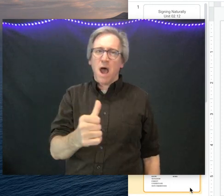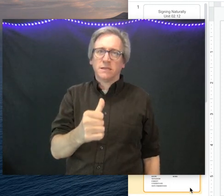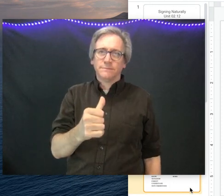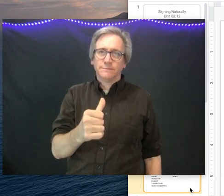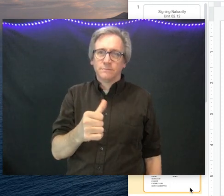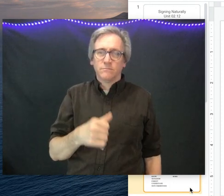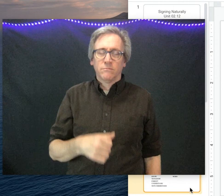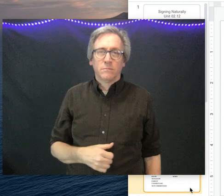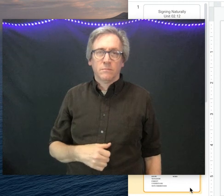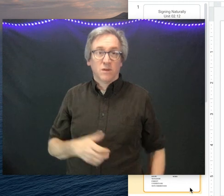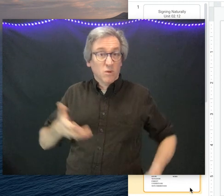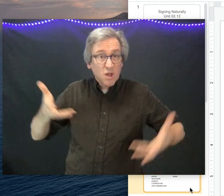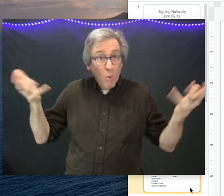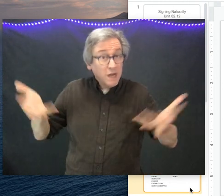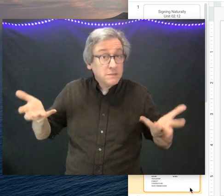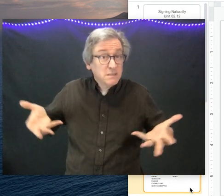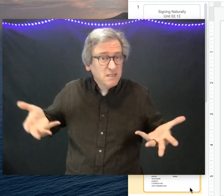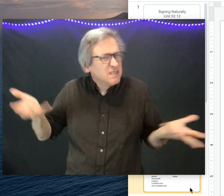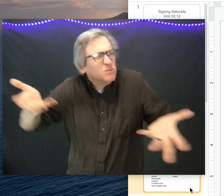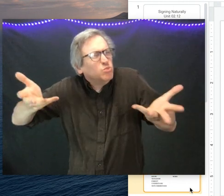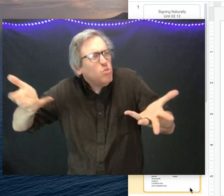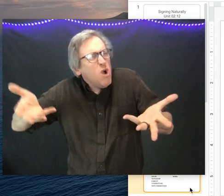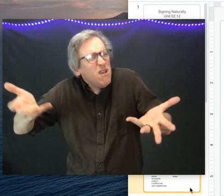No, not. What?